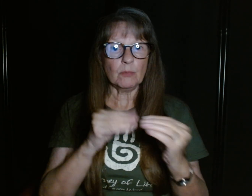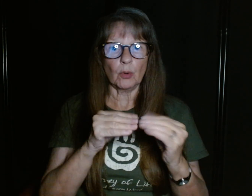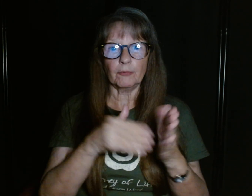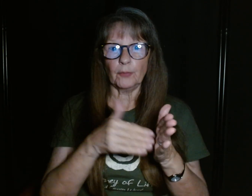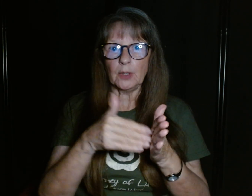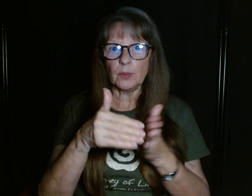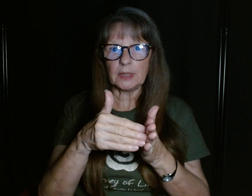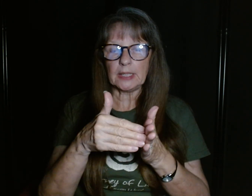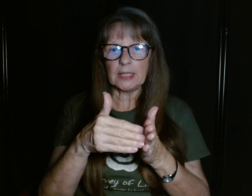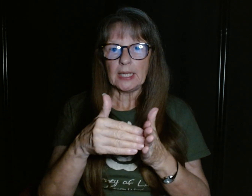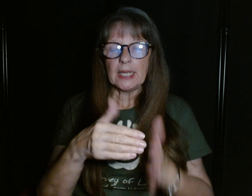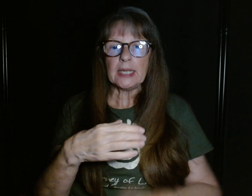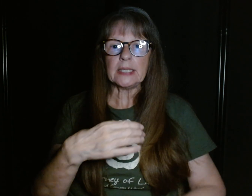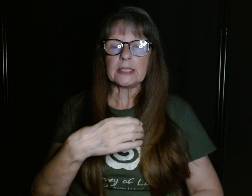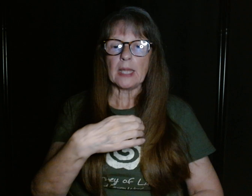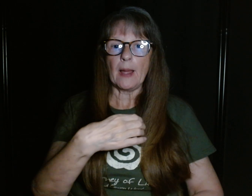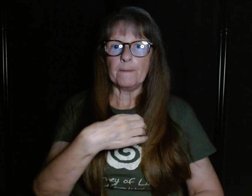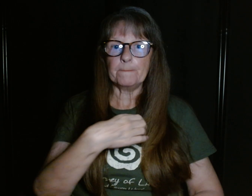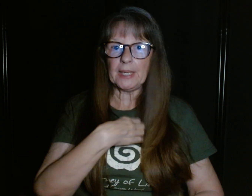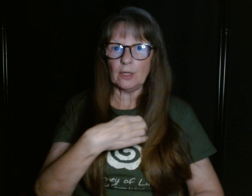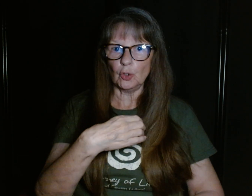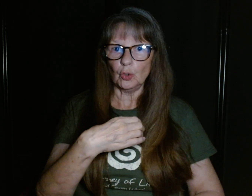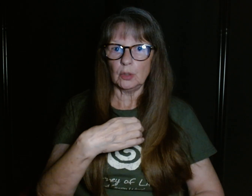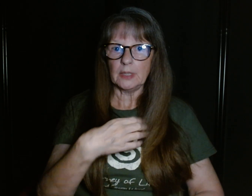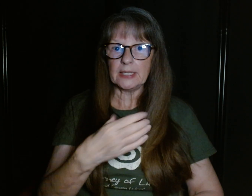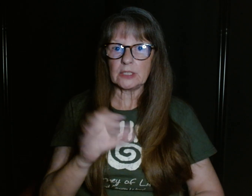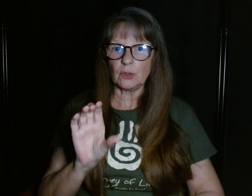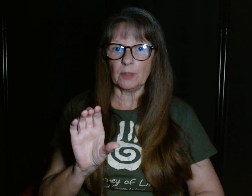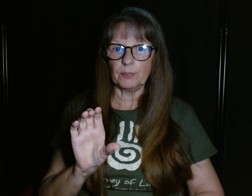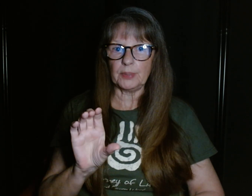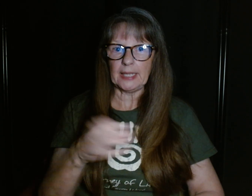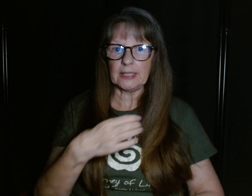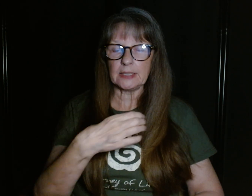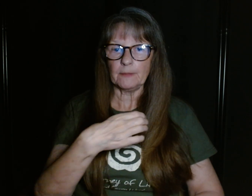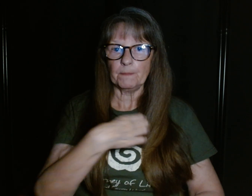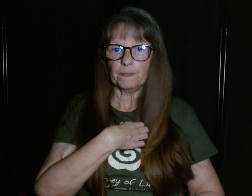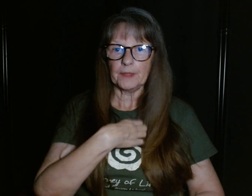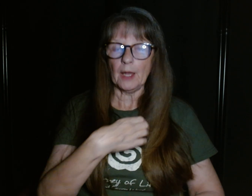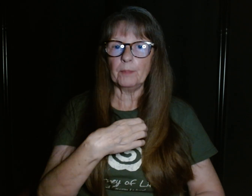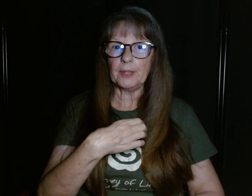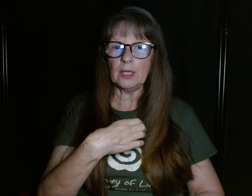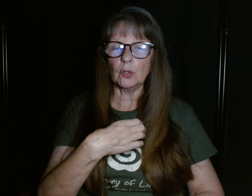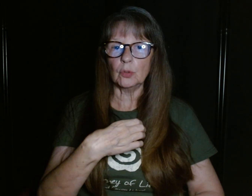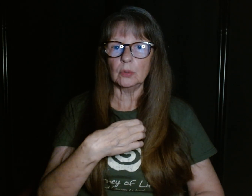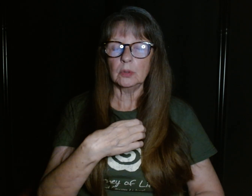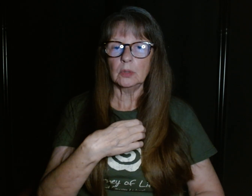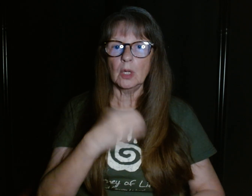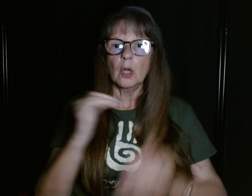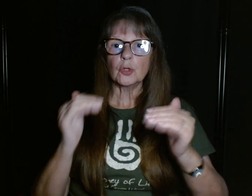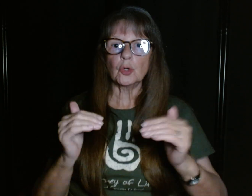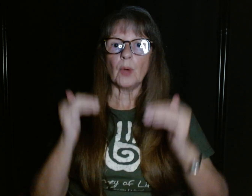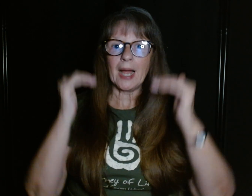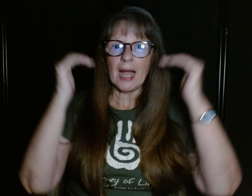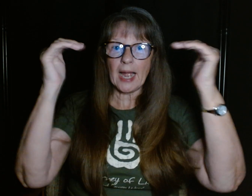more frequently is appeal, is to complaint, appeal to a